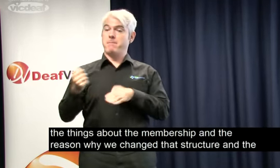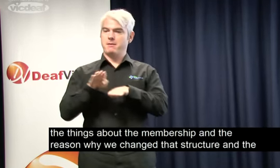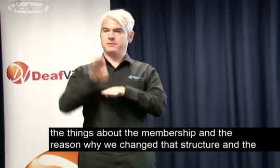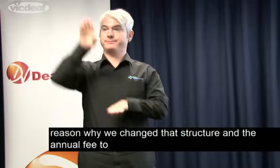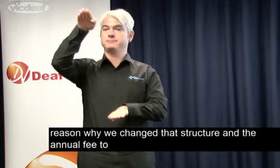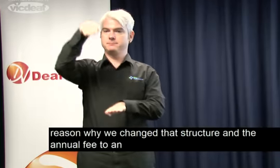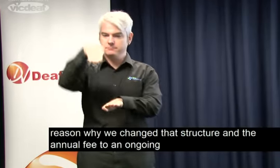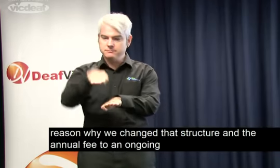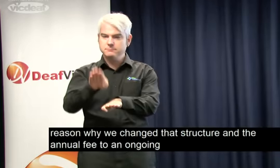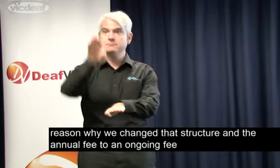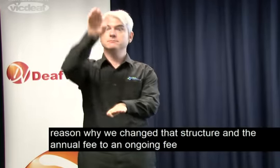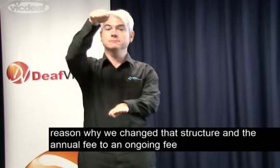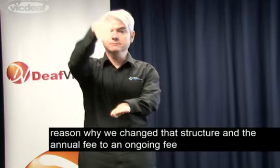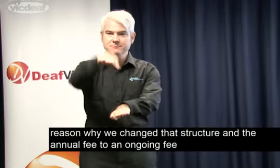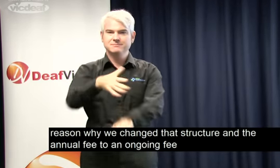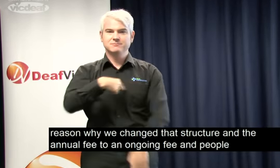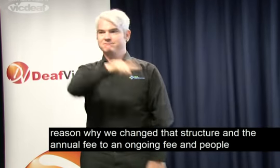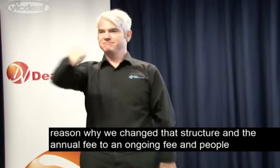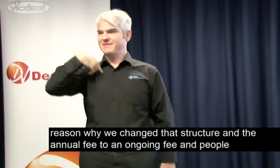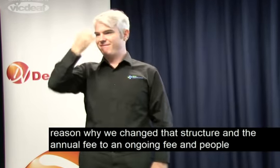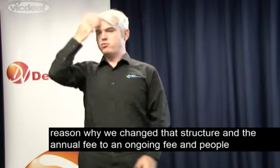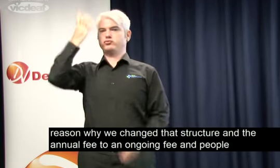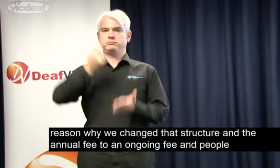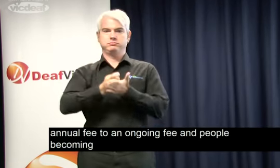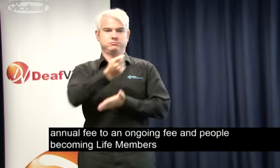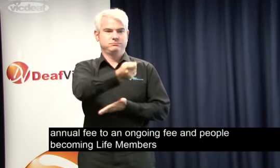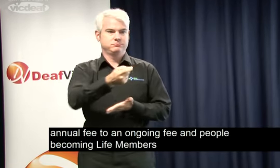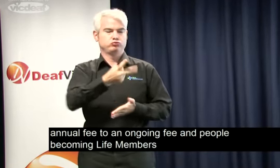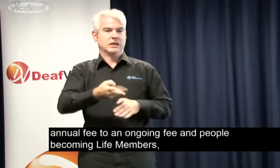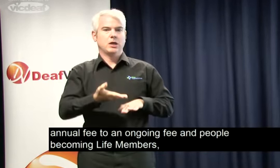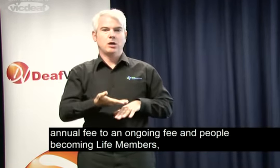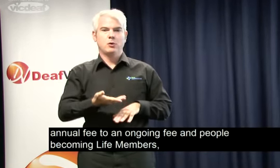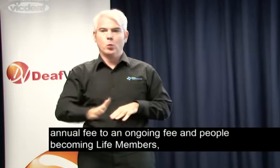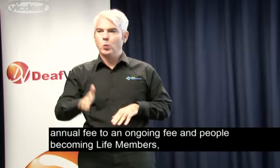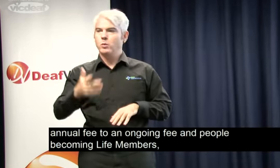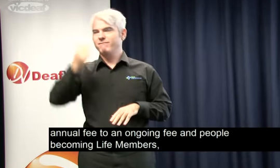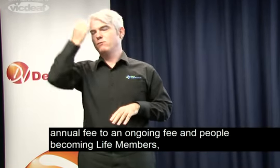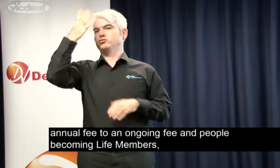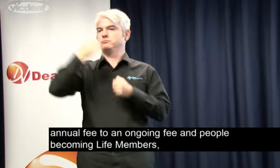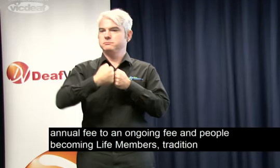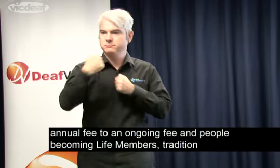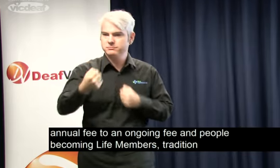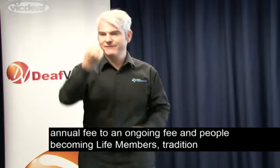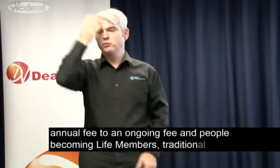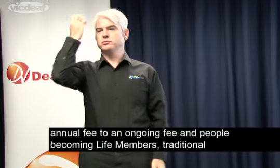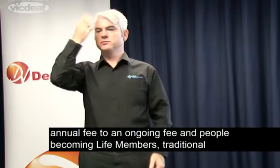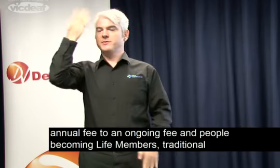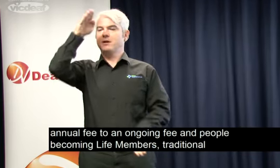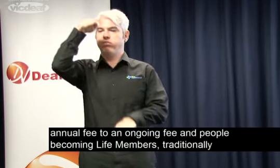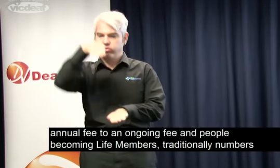members, it means that traditionally the numbers have fluctuated year in, year out. People have forgotten to renew their membership time and time again, and